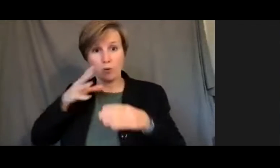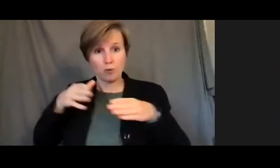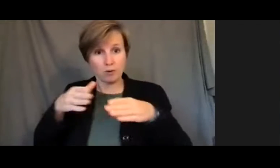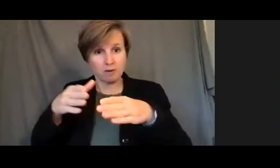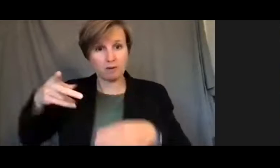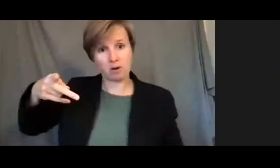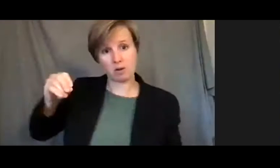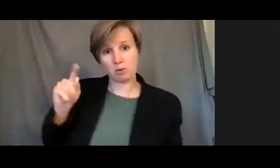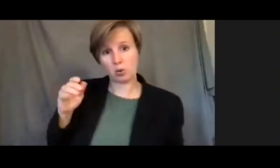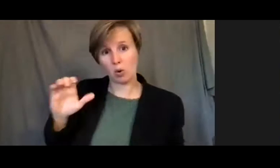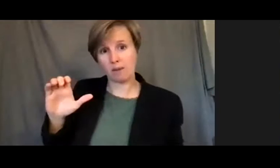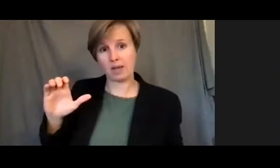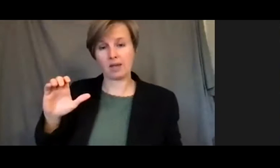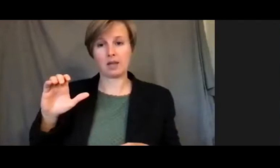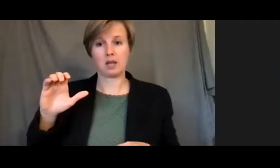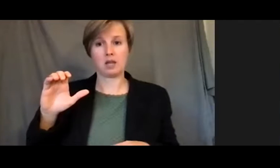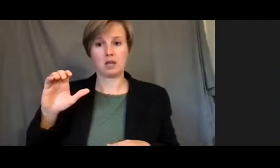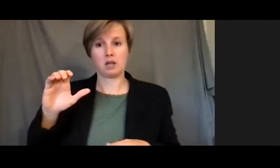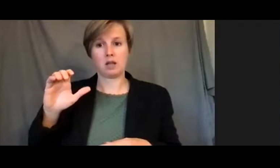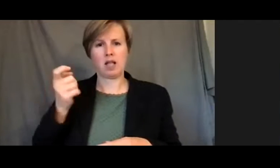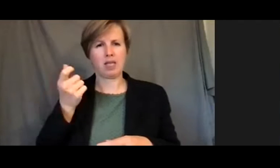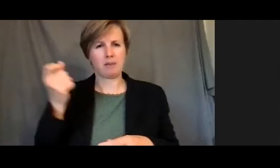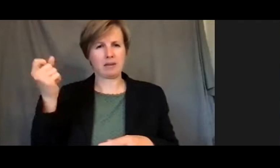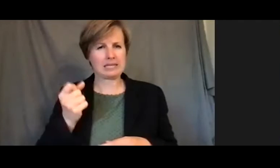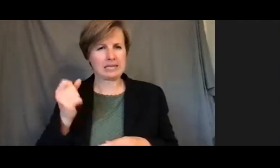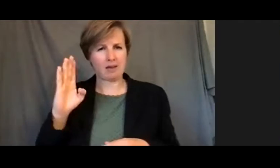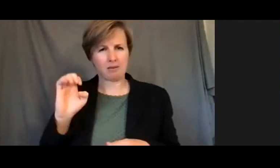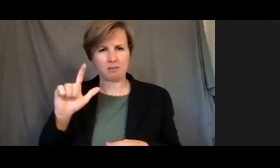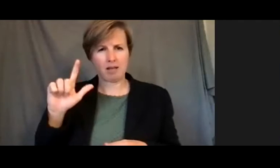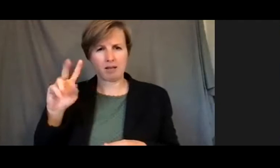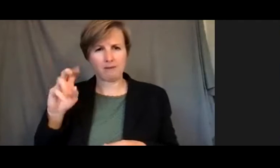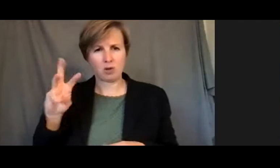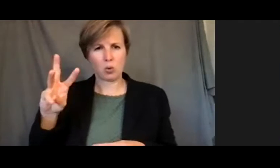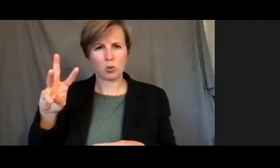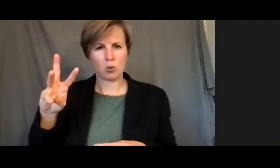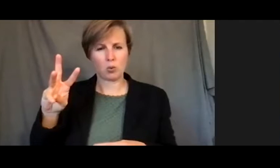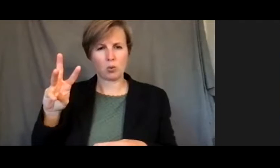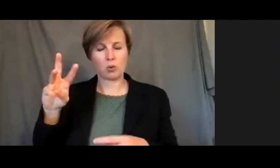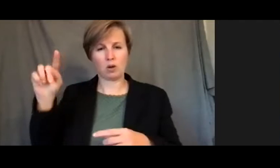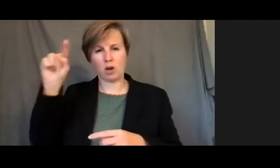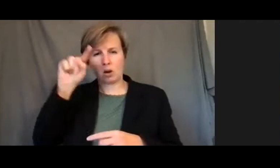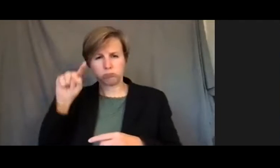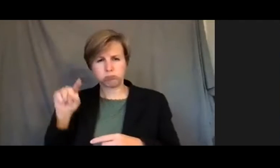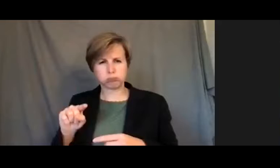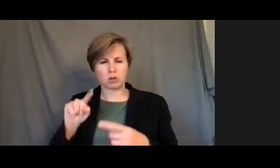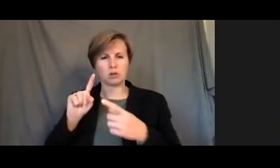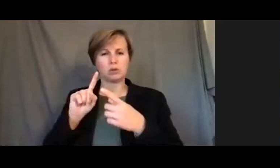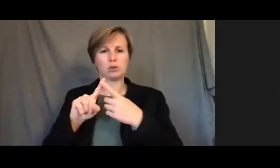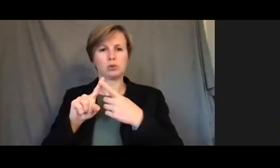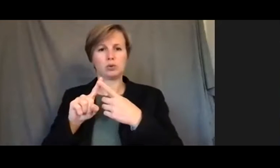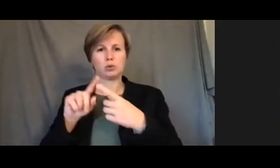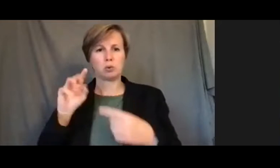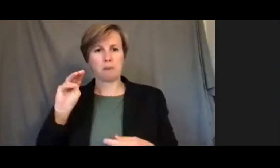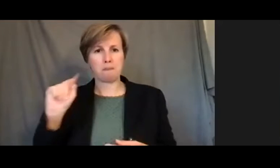from Marlin, a little bit south of Bellevue, all the way down to the almost to the Mount